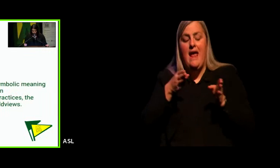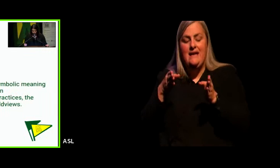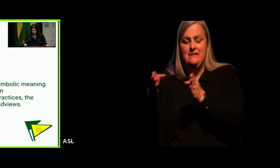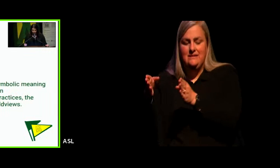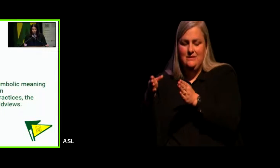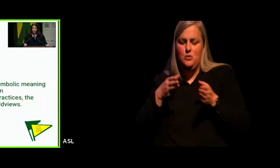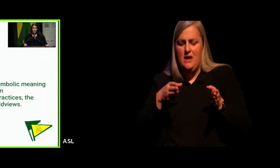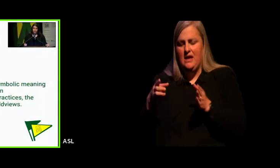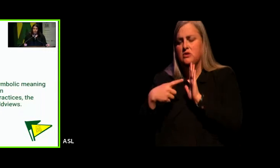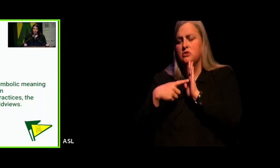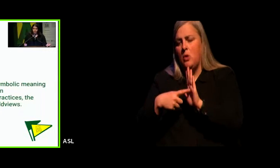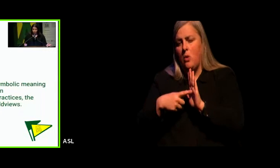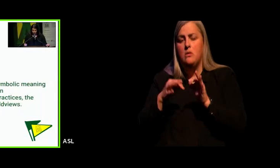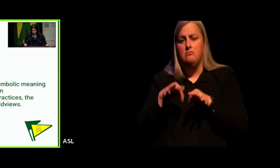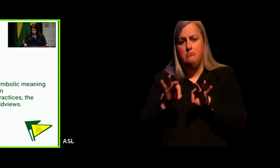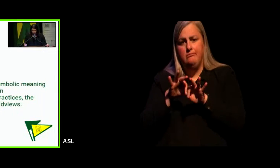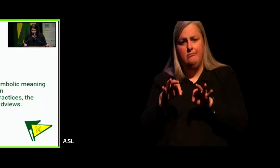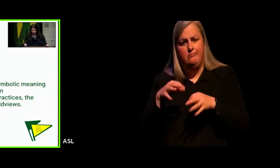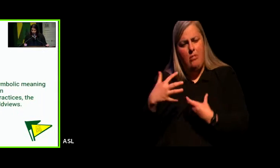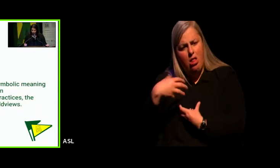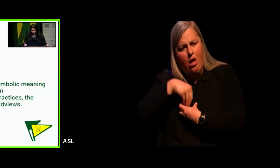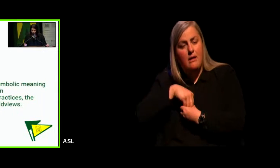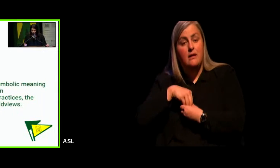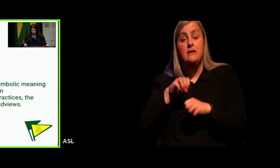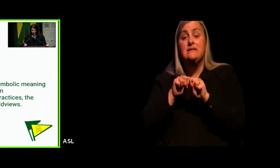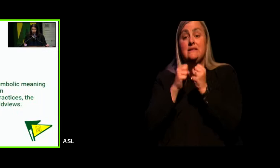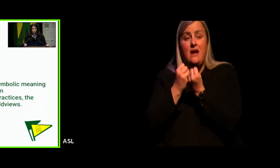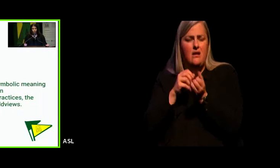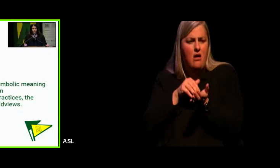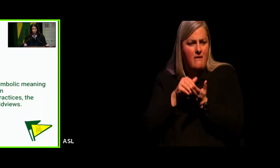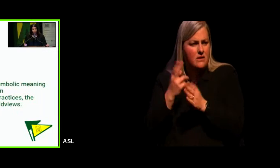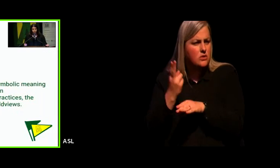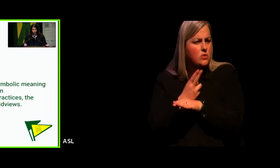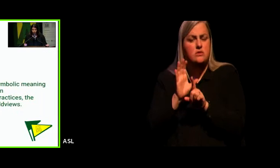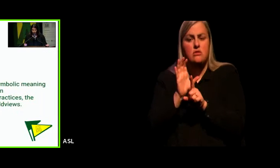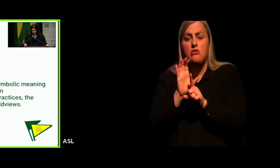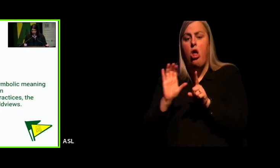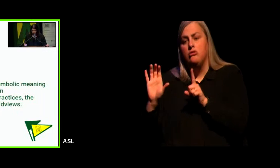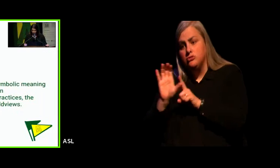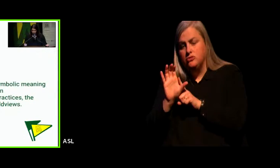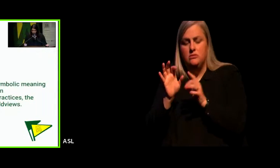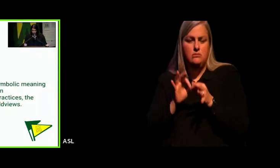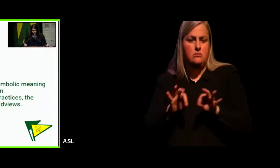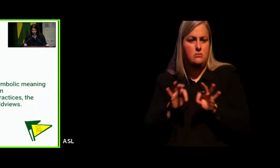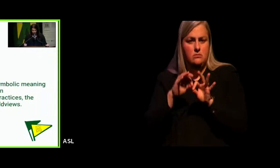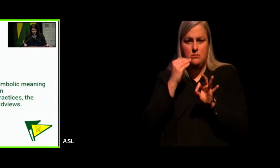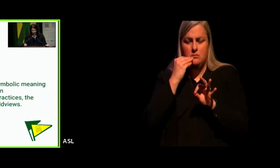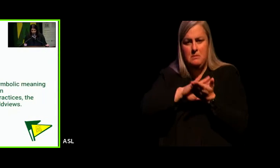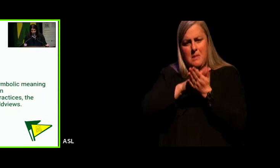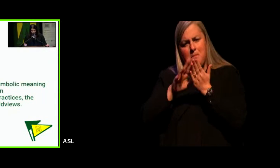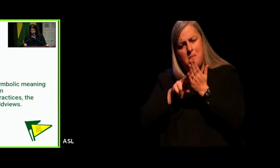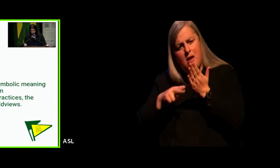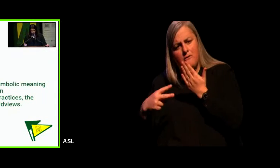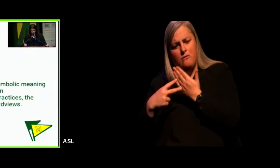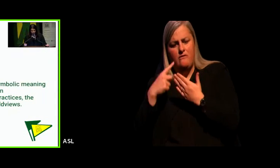exclusion. Societies also often use culturally important foods as metaphors of